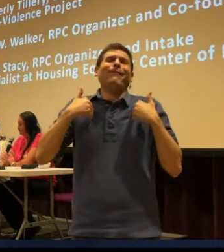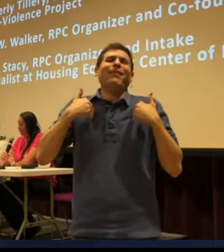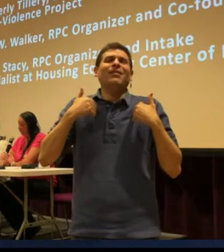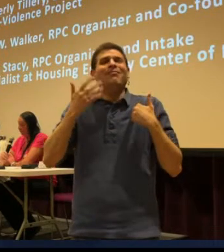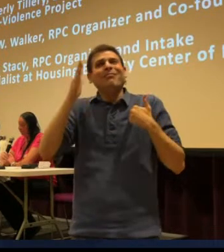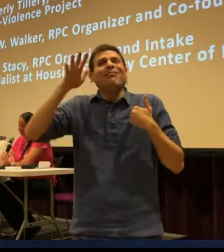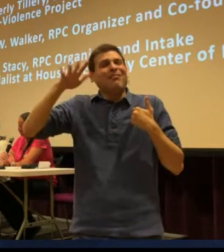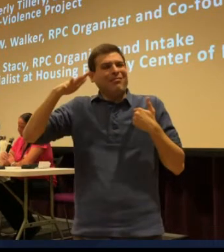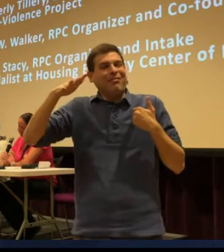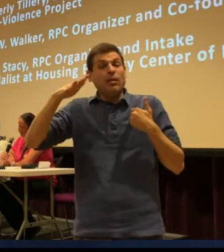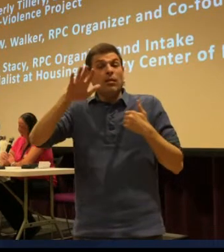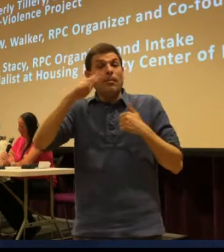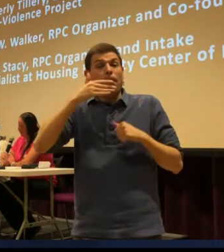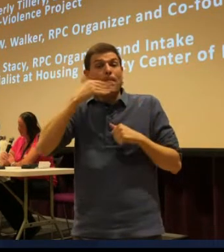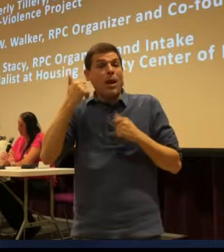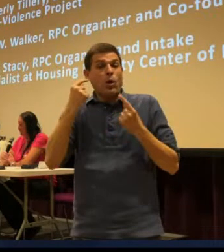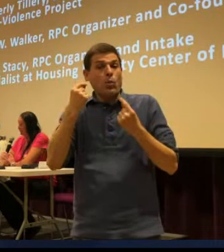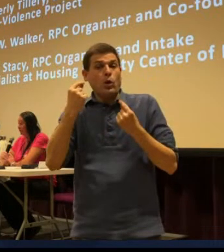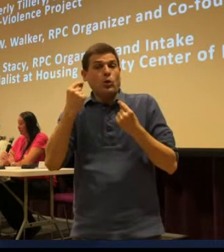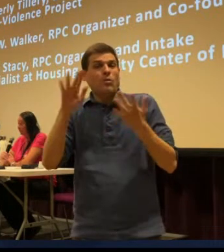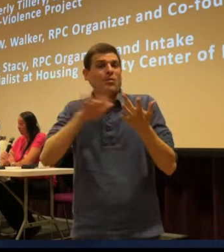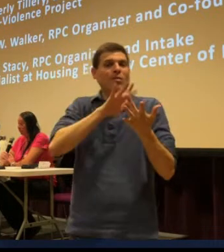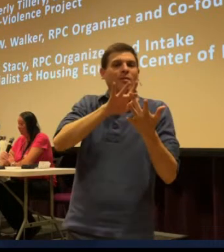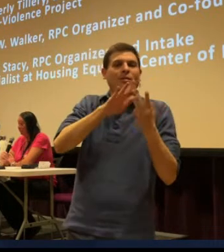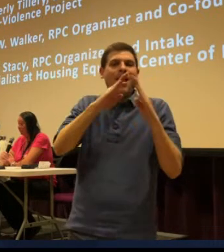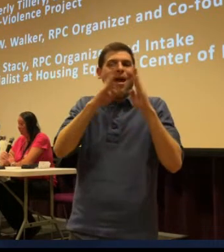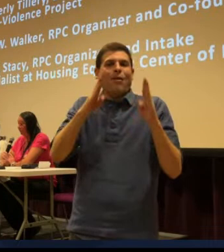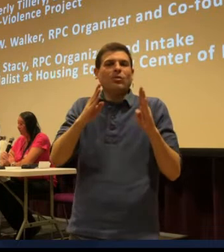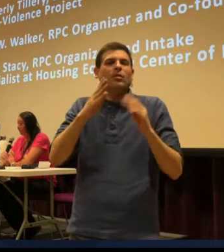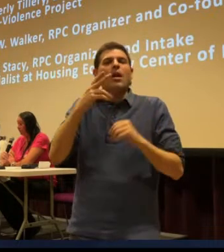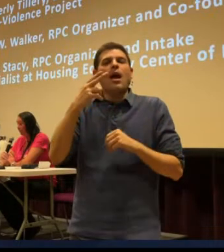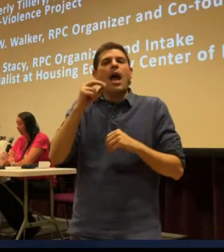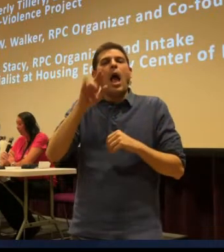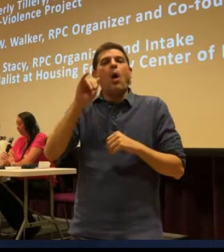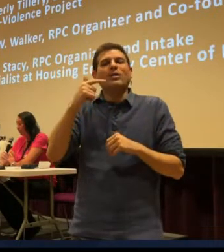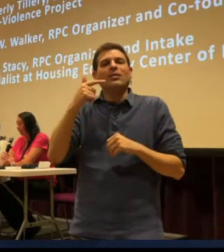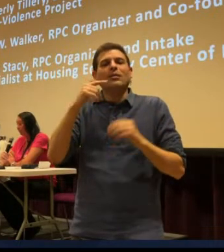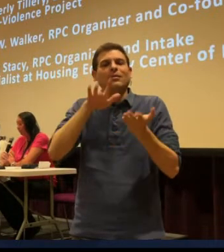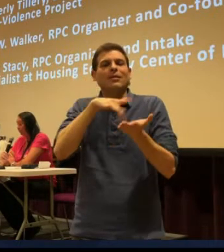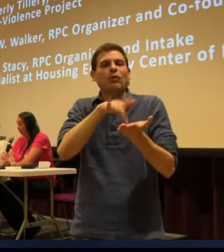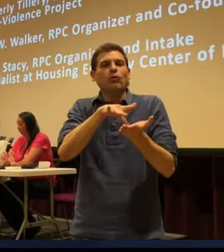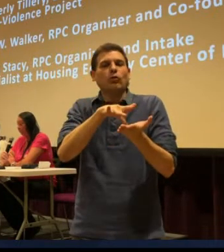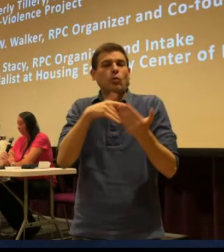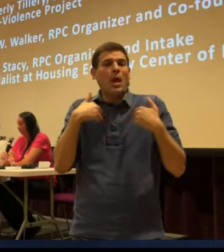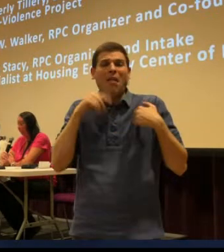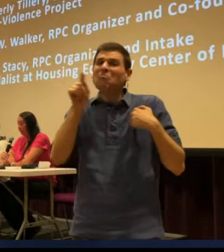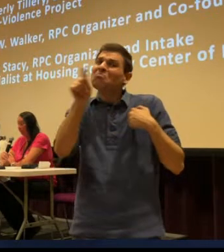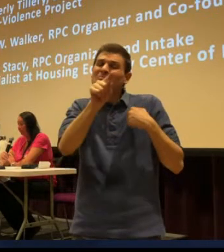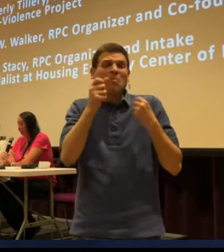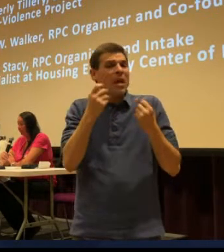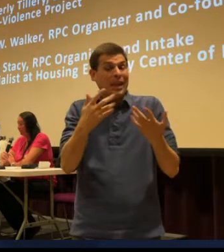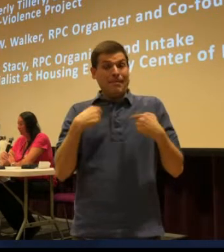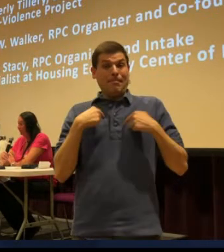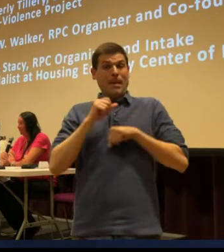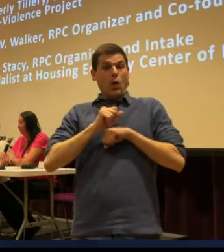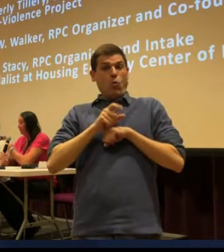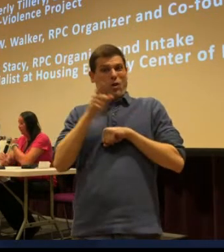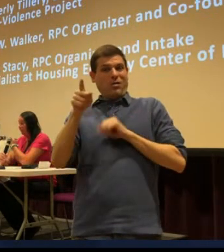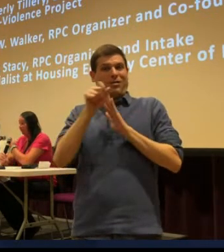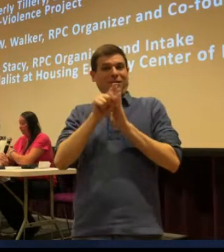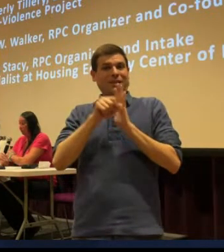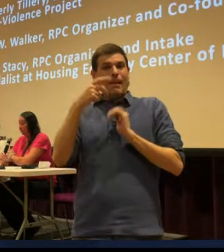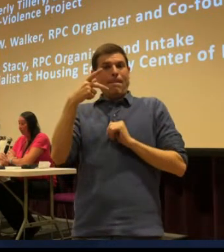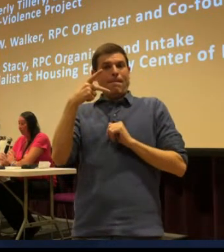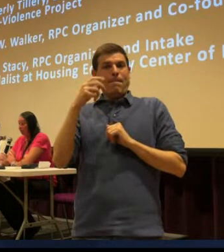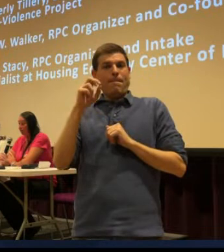to fair housing centers, which are across the country. I work at one in Pennsylvania, southeastern Pennsylvania, which is